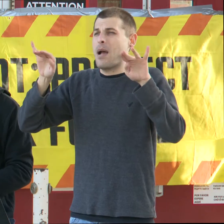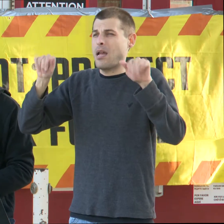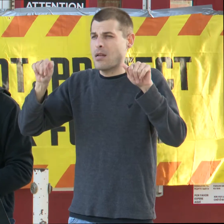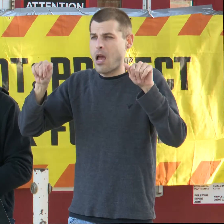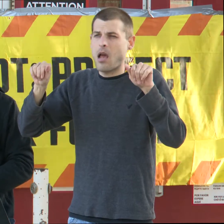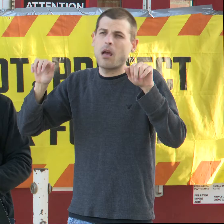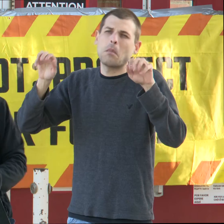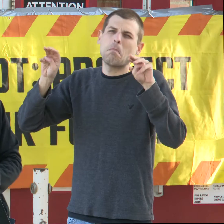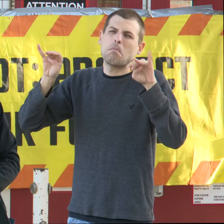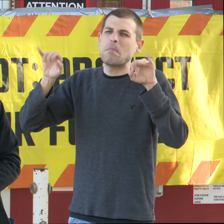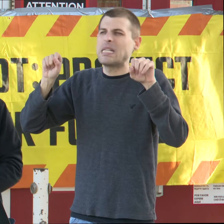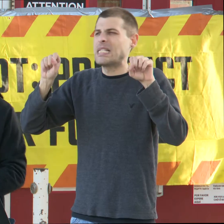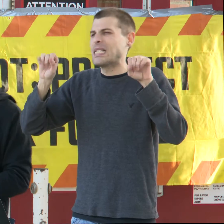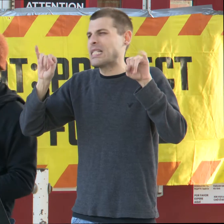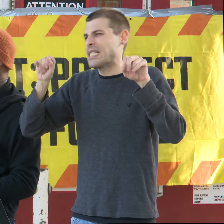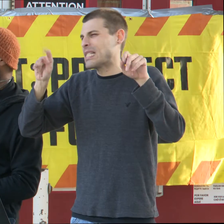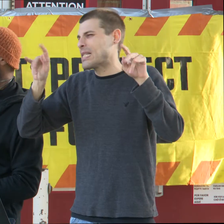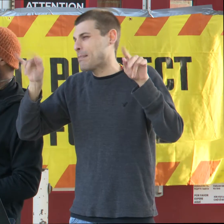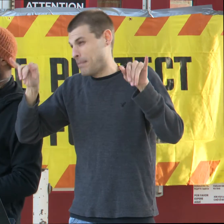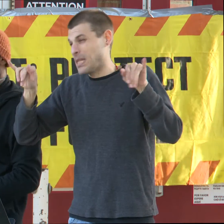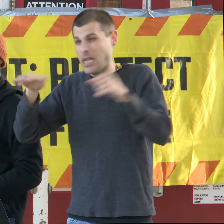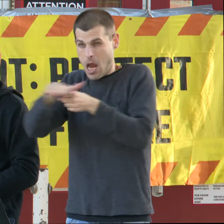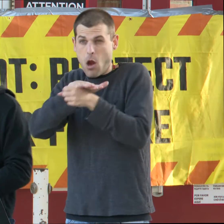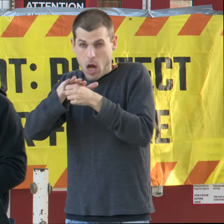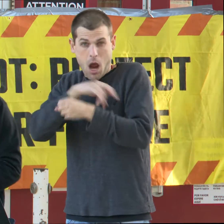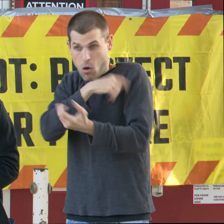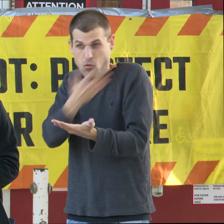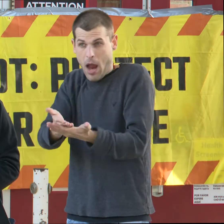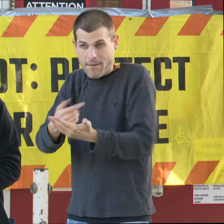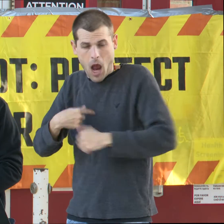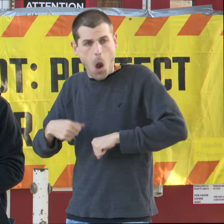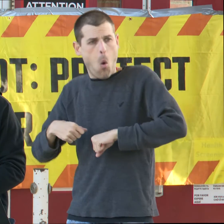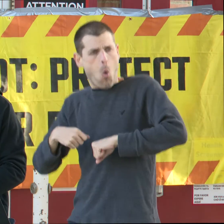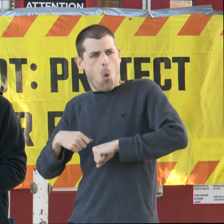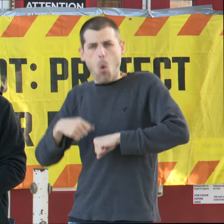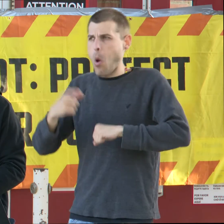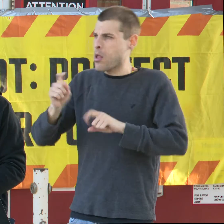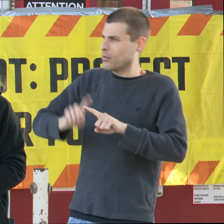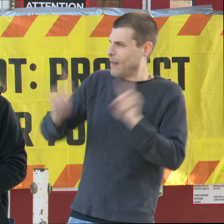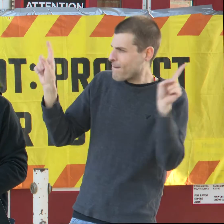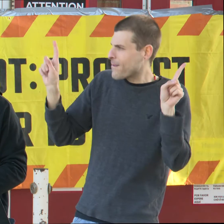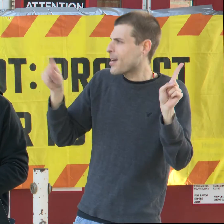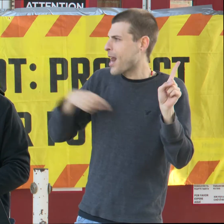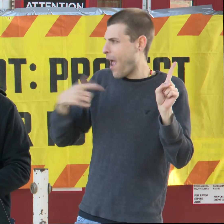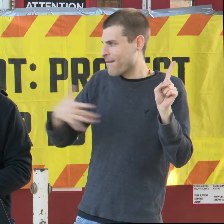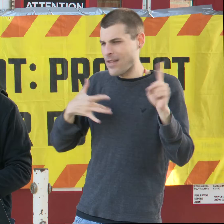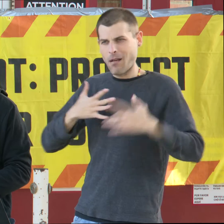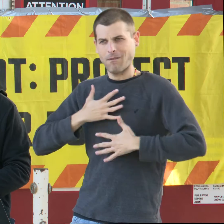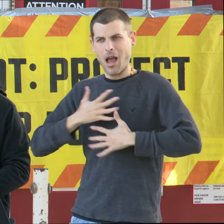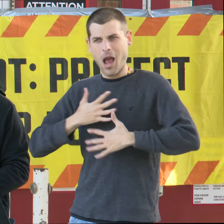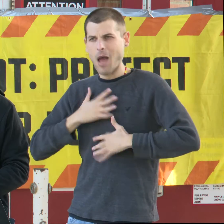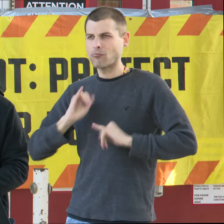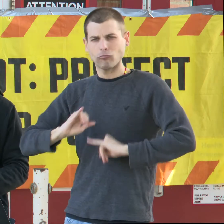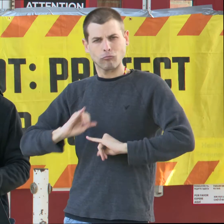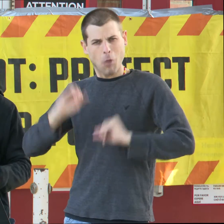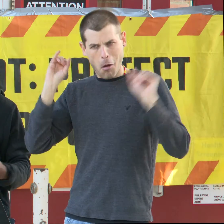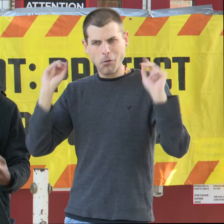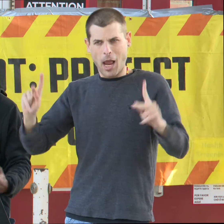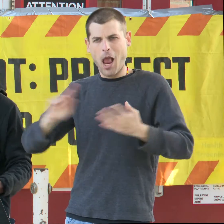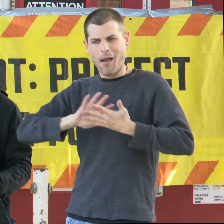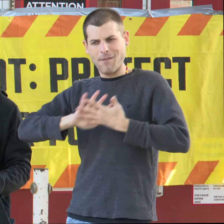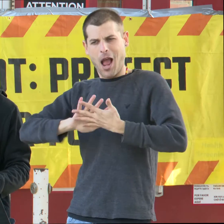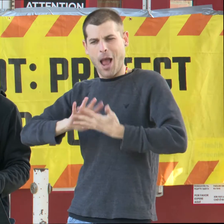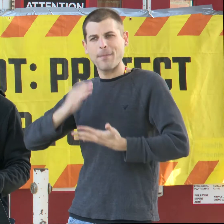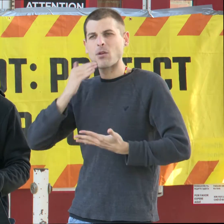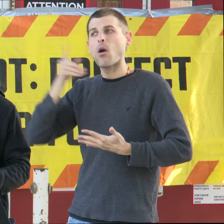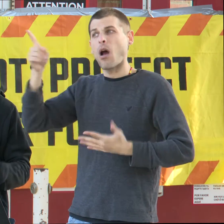Avenue, and I looked around, I was like, oh, this is a different part of Portland. Like, I can feel this vibe a little bit, being a person